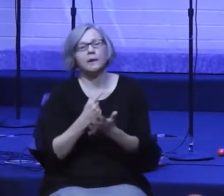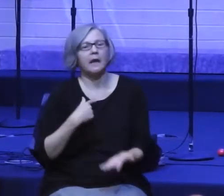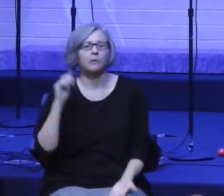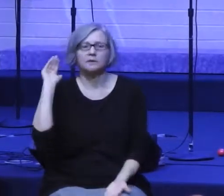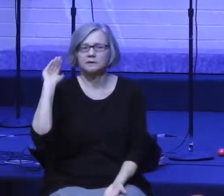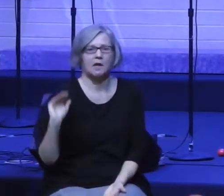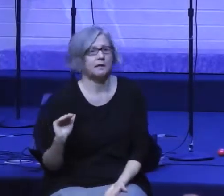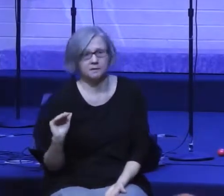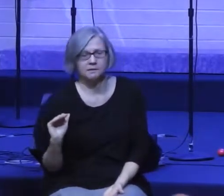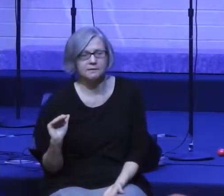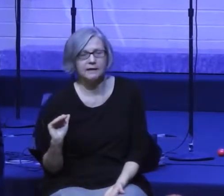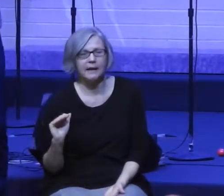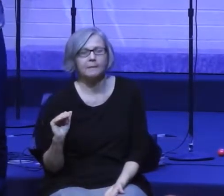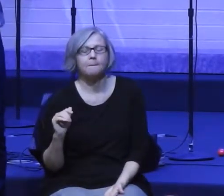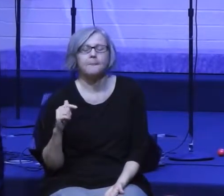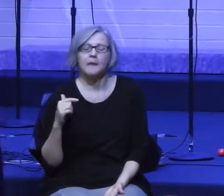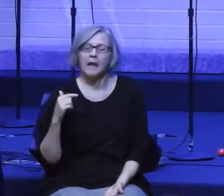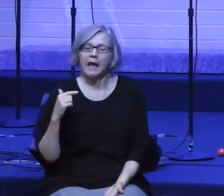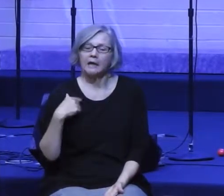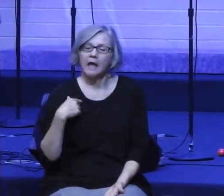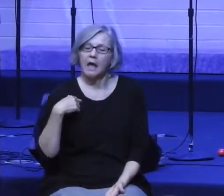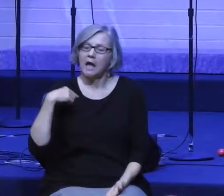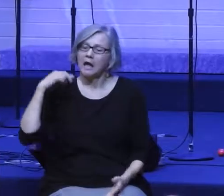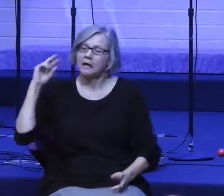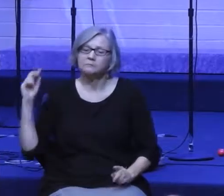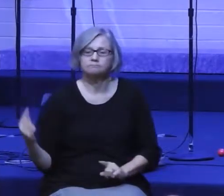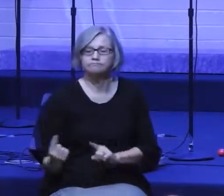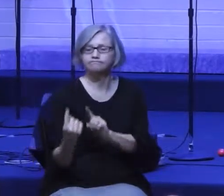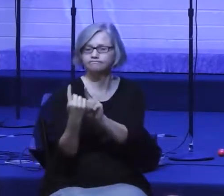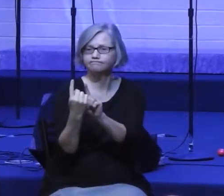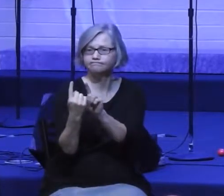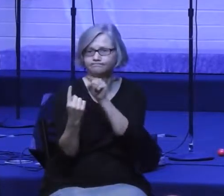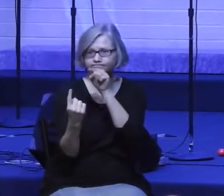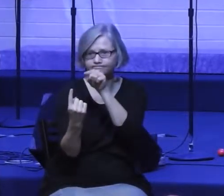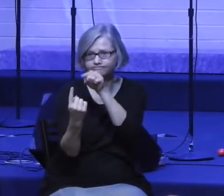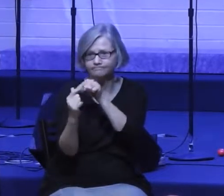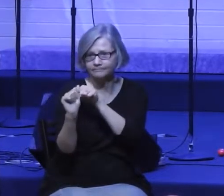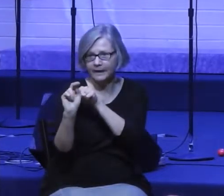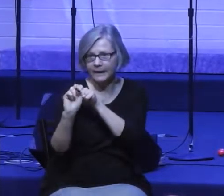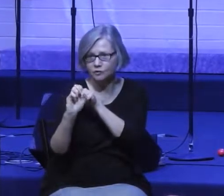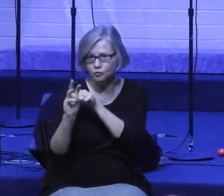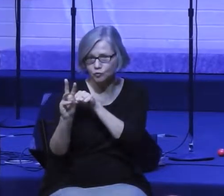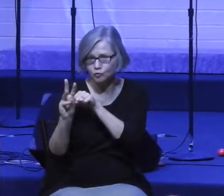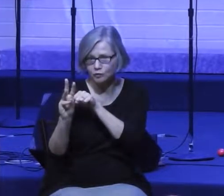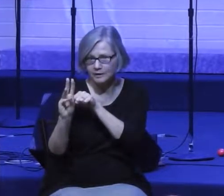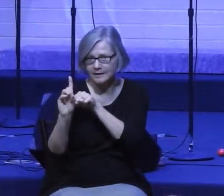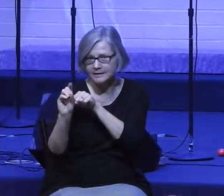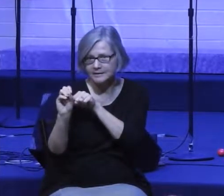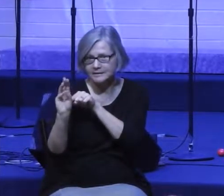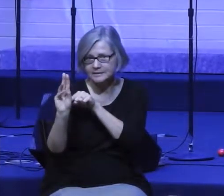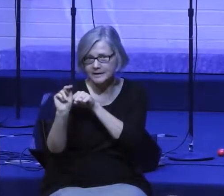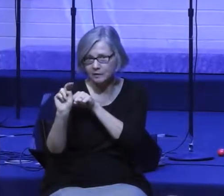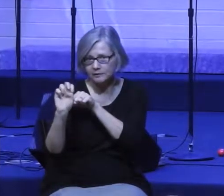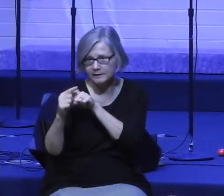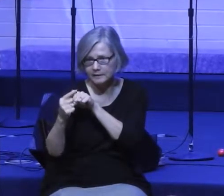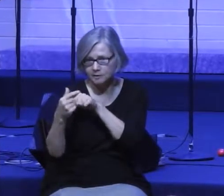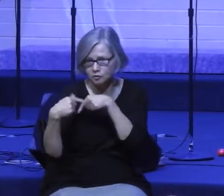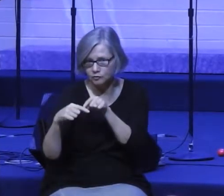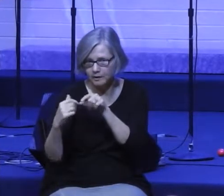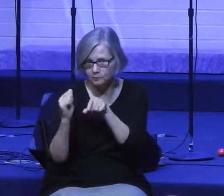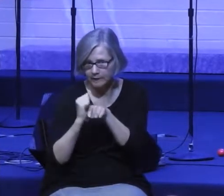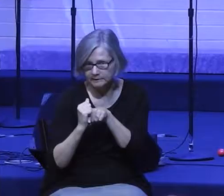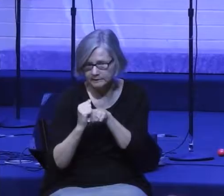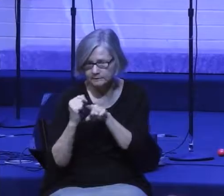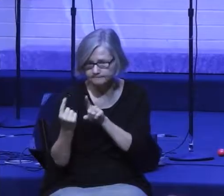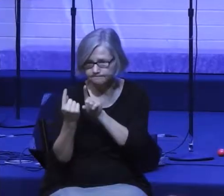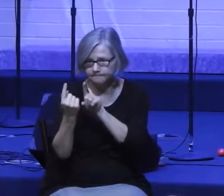a runt. I was tiny. I was the smallest kid in my class. It wouldn't be until 10th grade that I gained all of my height. In 1 year, horribly painful